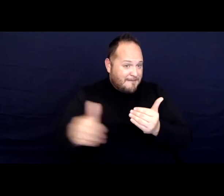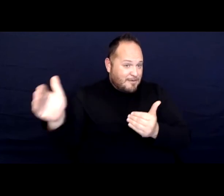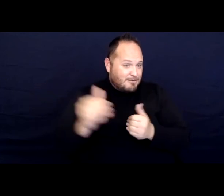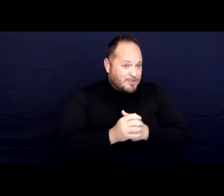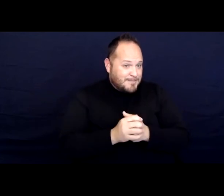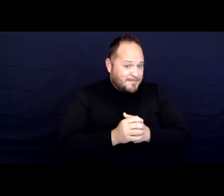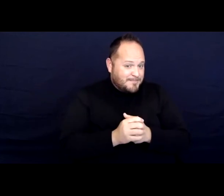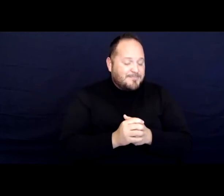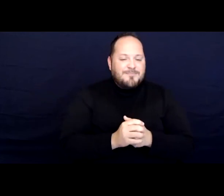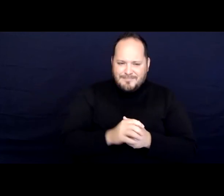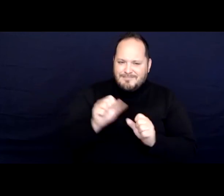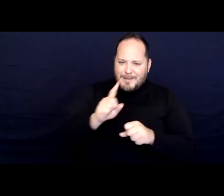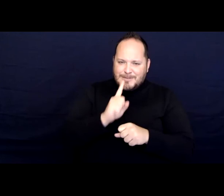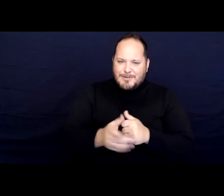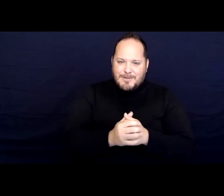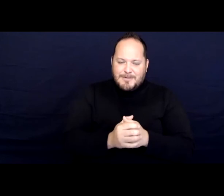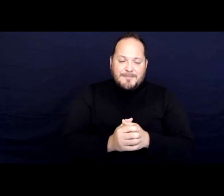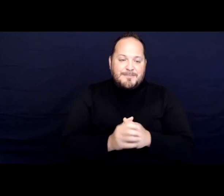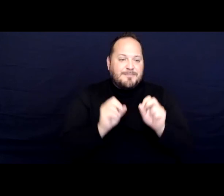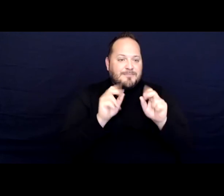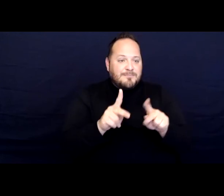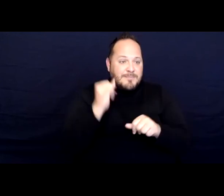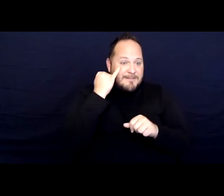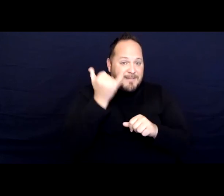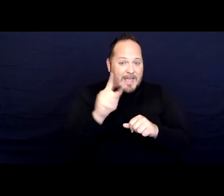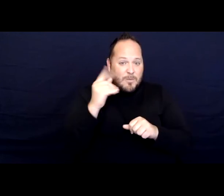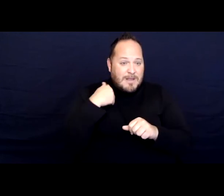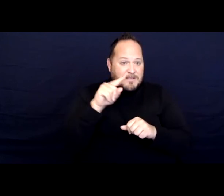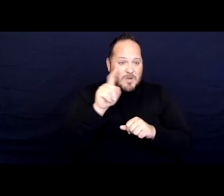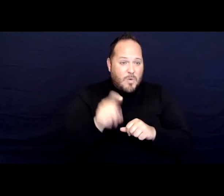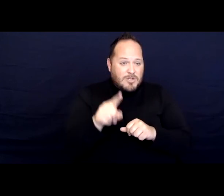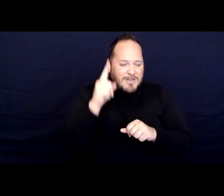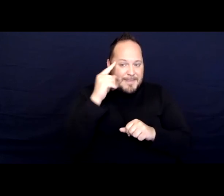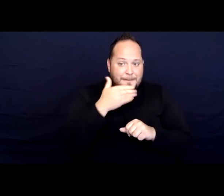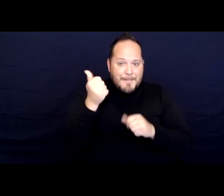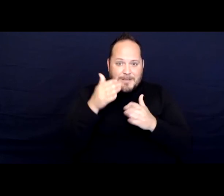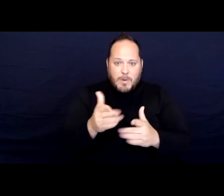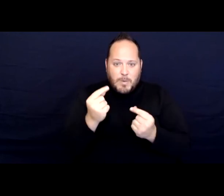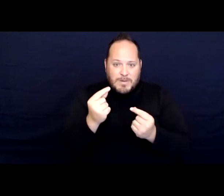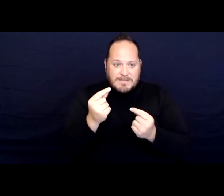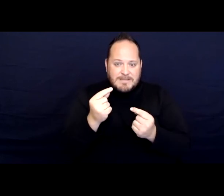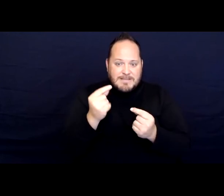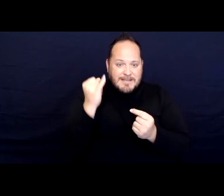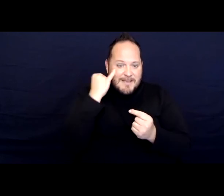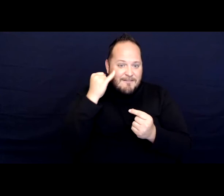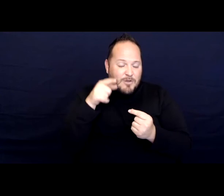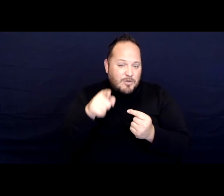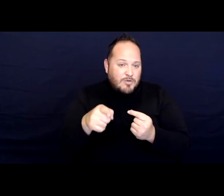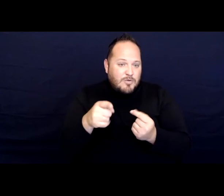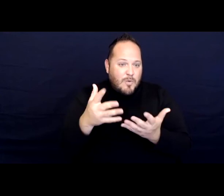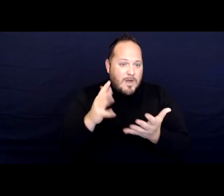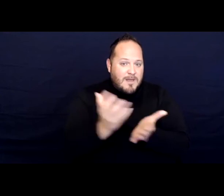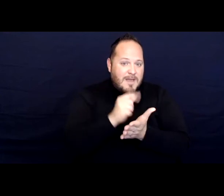anybody has a question, if I think the best way to do this, if you can, is to hit the wave your hand using